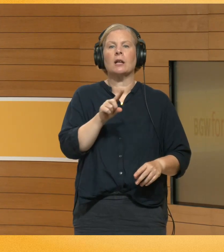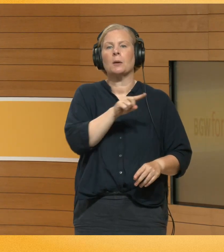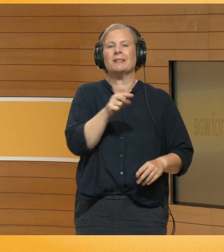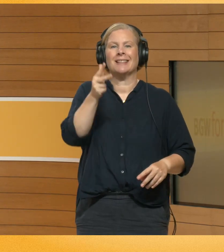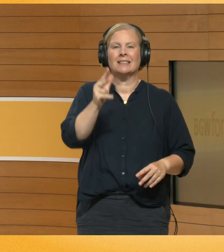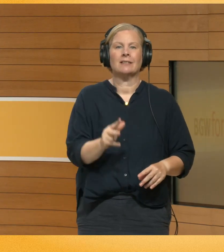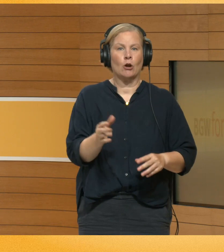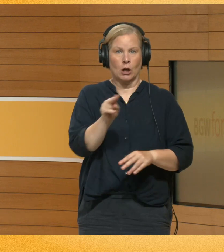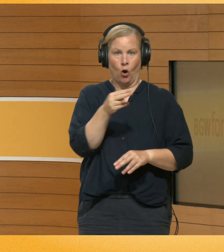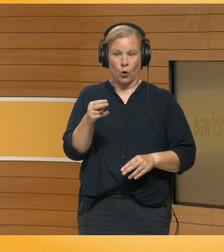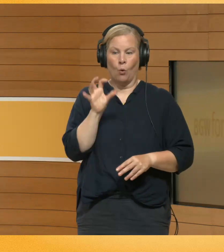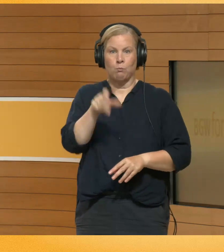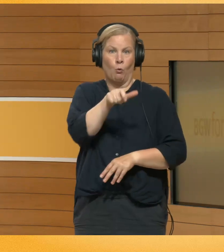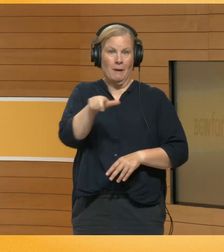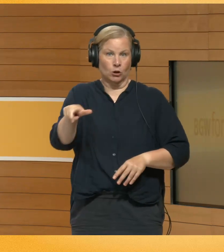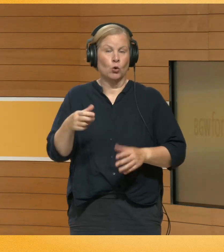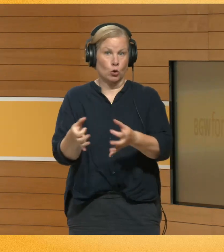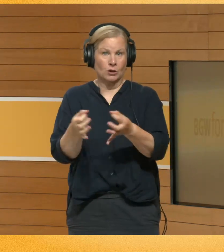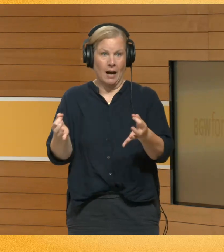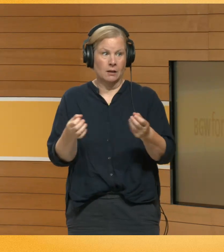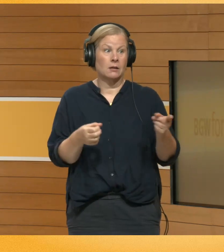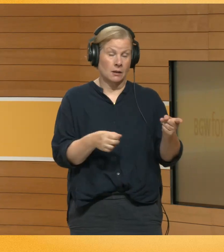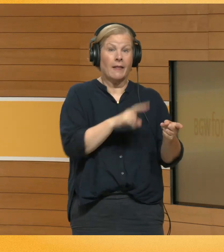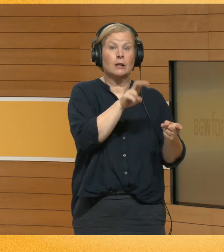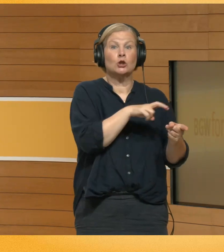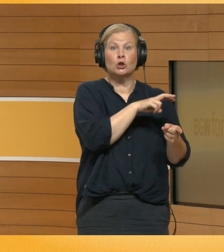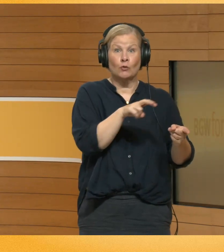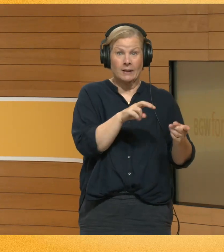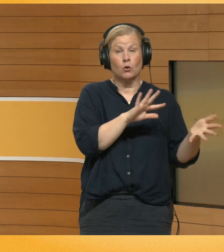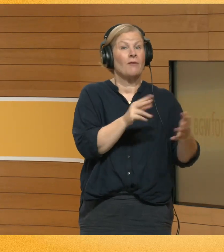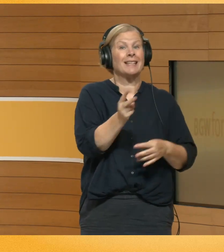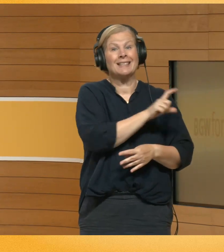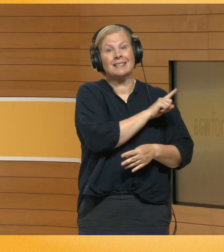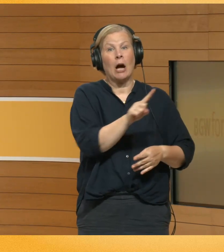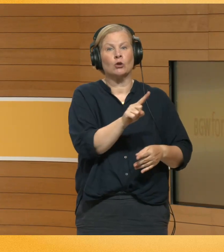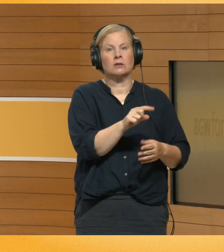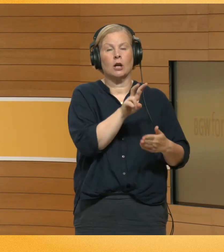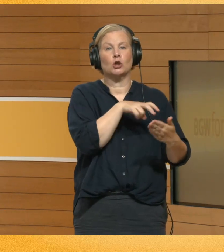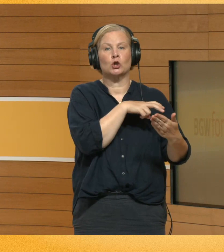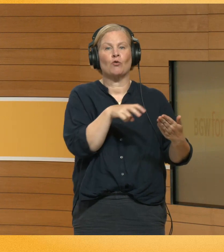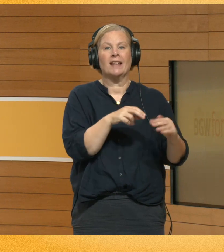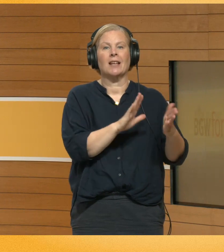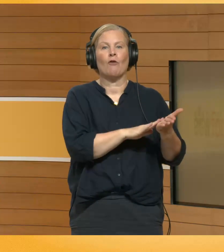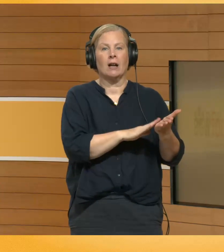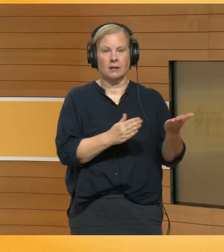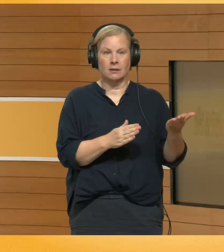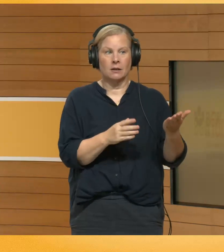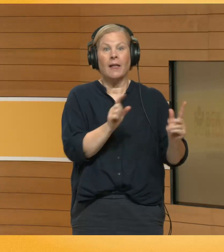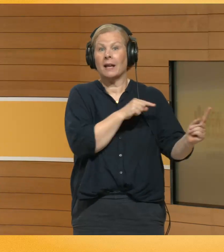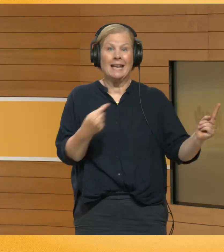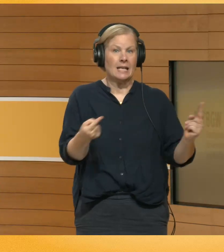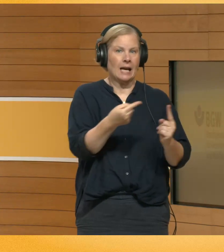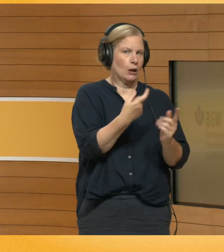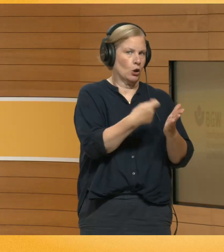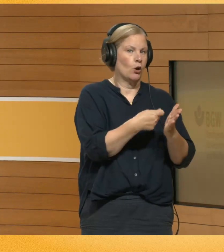to 300 euros per person a day. In Switzerland, we count 1,000 Swiss francs, but that includes